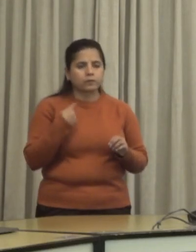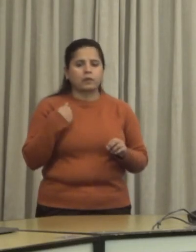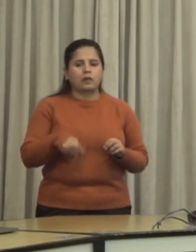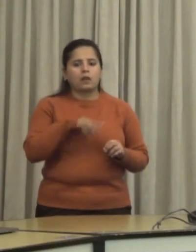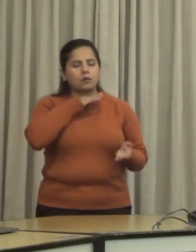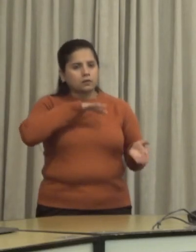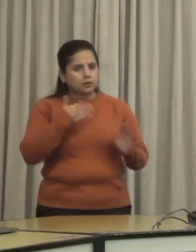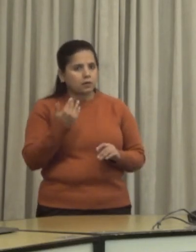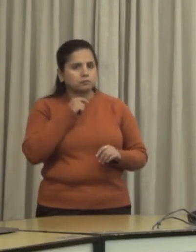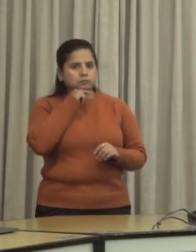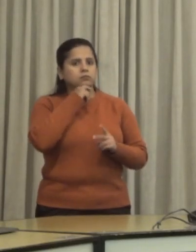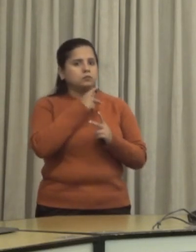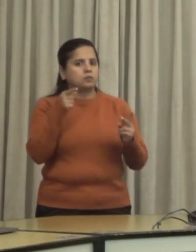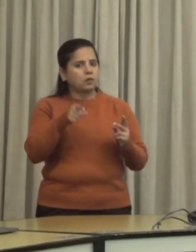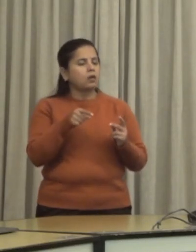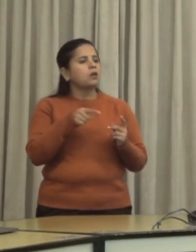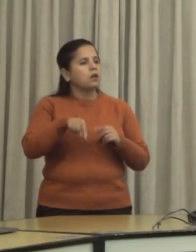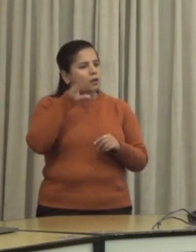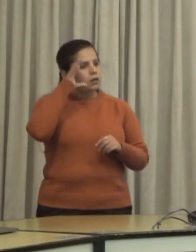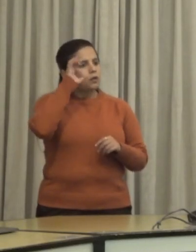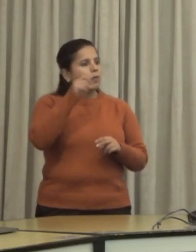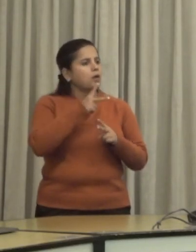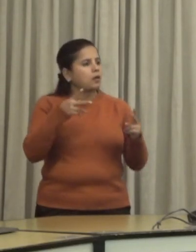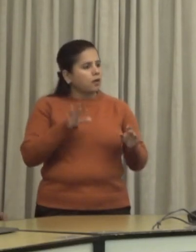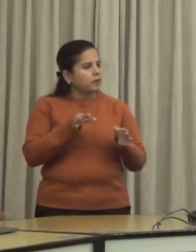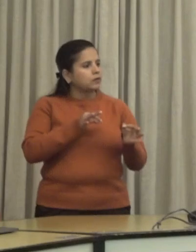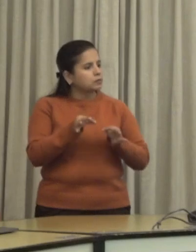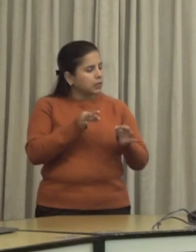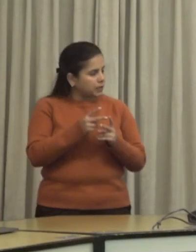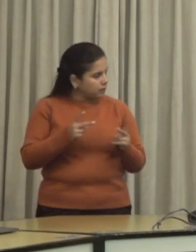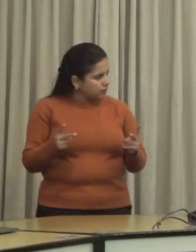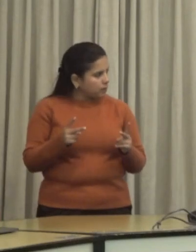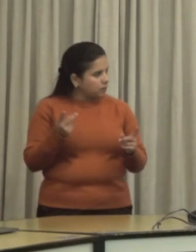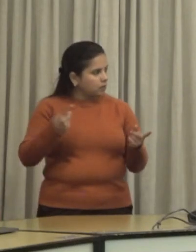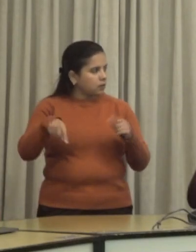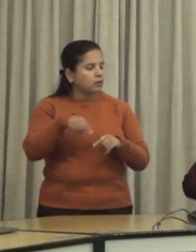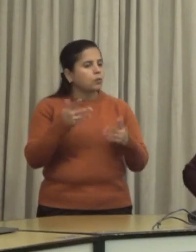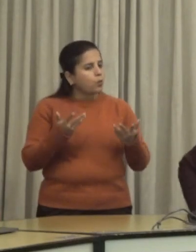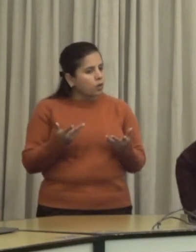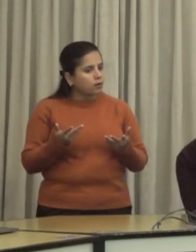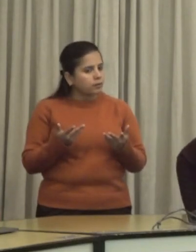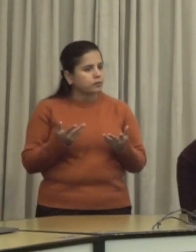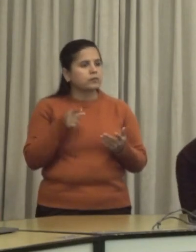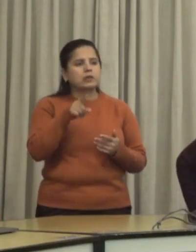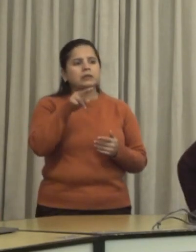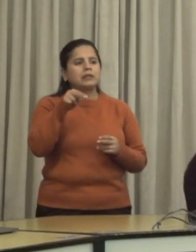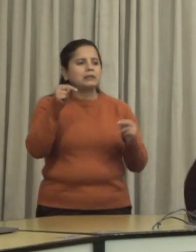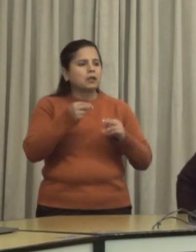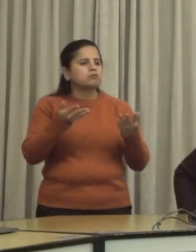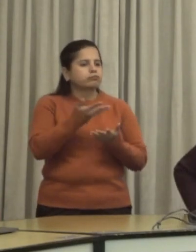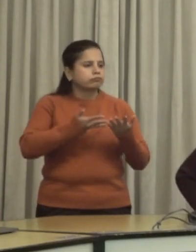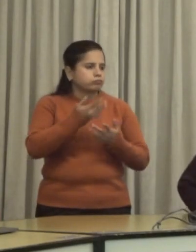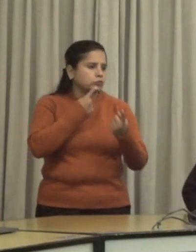in dignity is being restored and reminded and defined. And this needs dialogue,